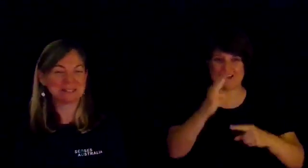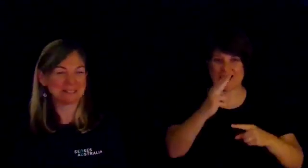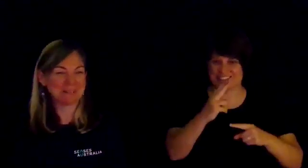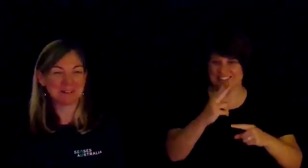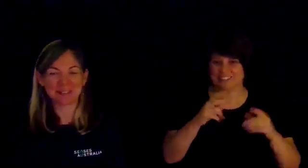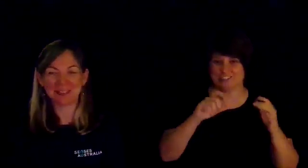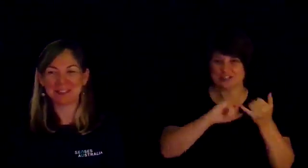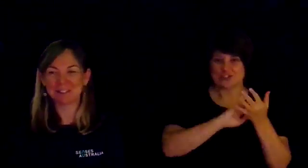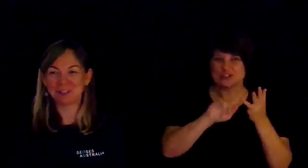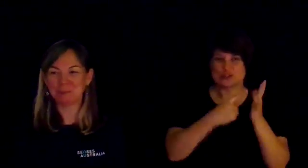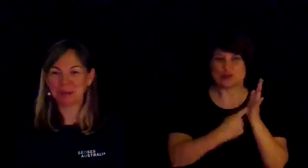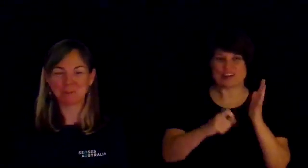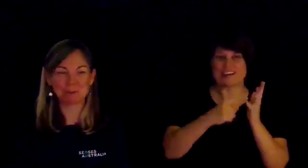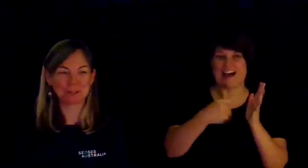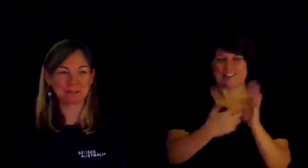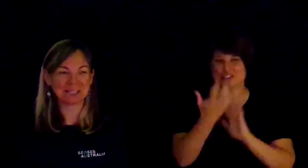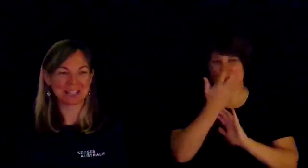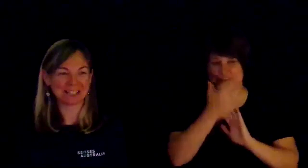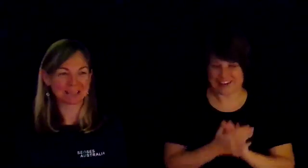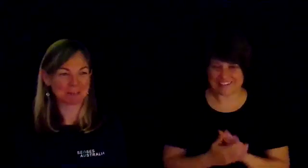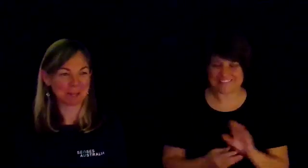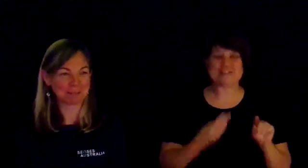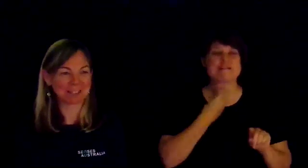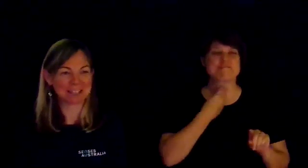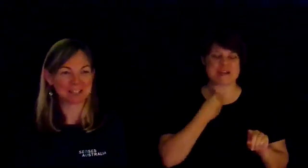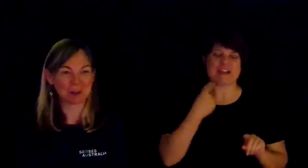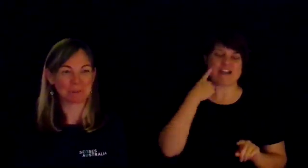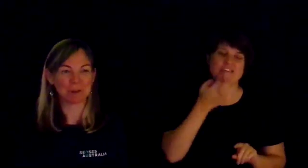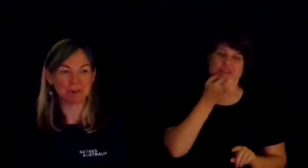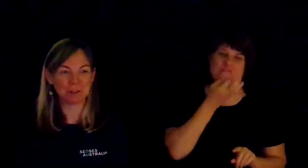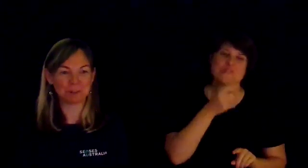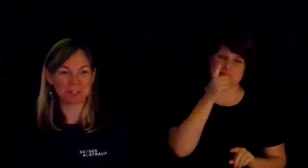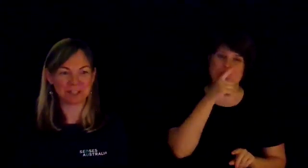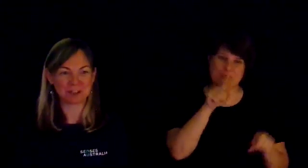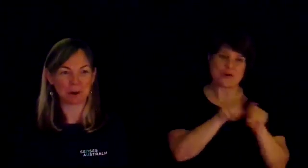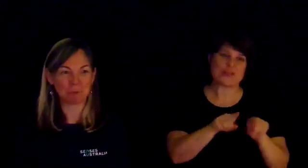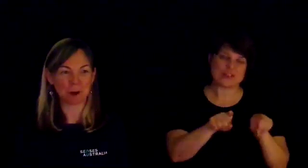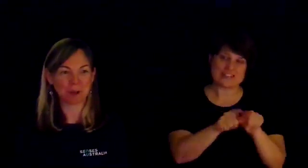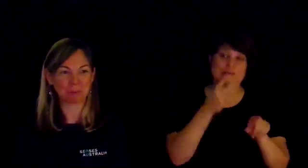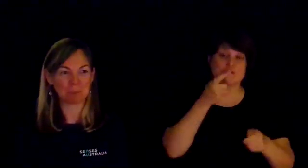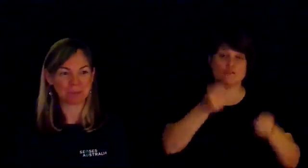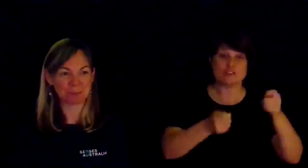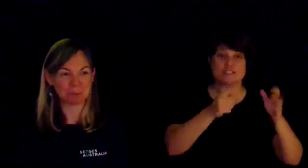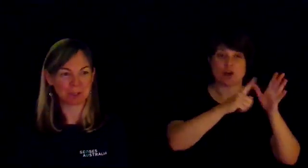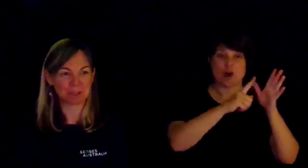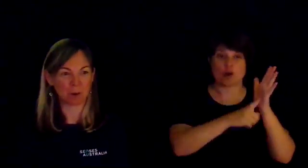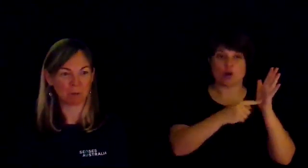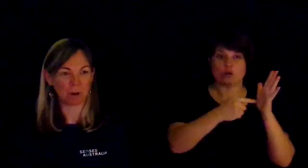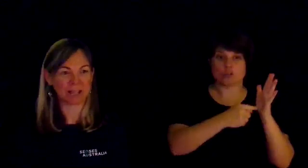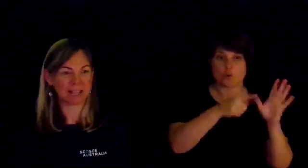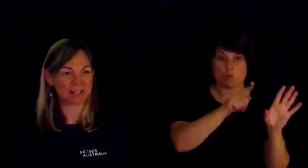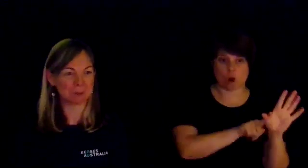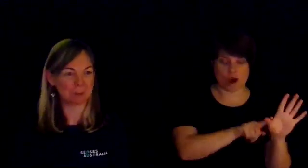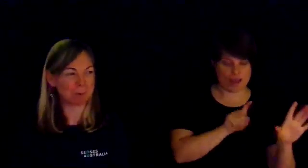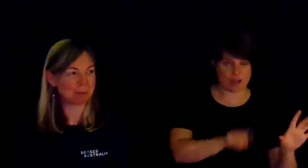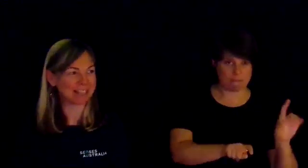It's Meredith. I think a few people were doing that. That's what happened last time. So if you test your Alt-Y and it pops up, you can